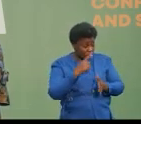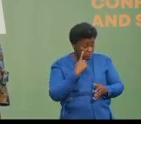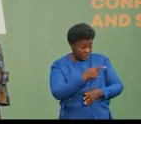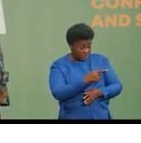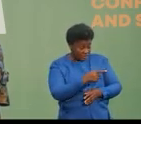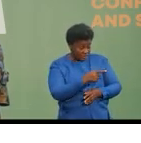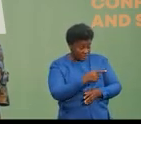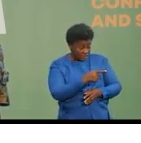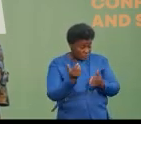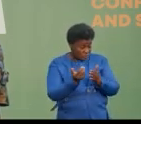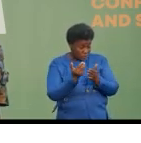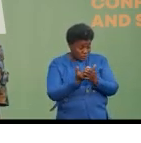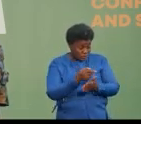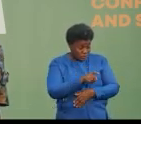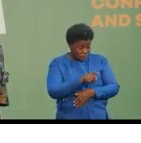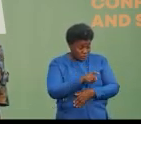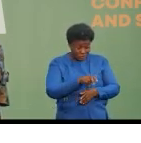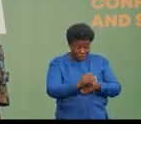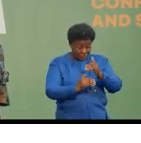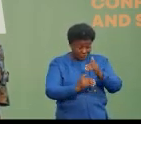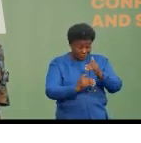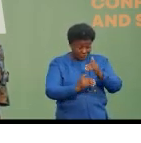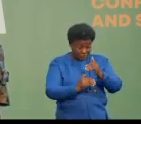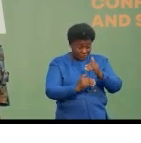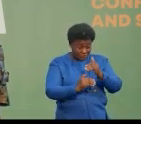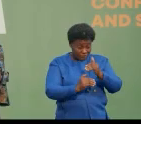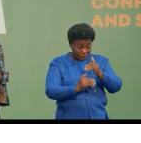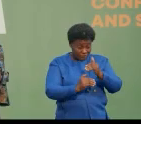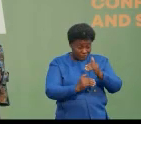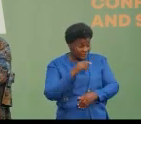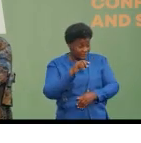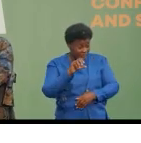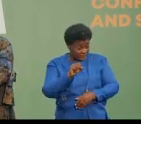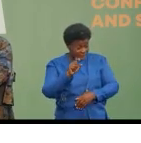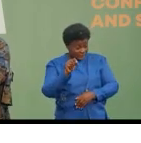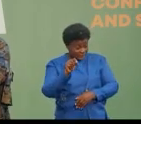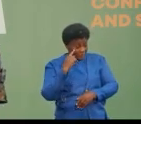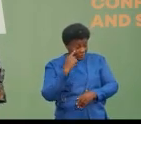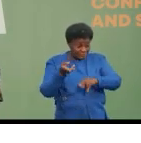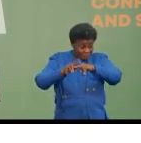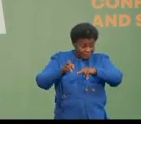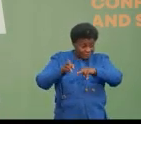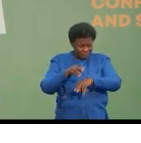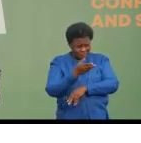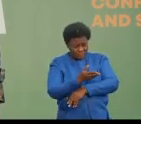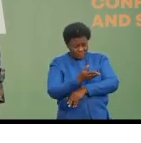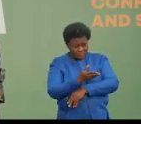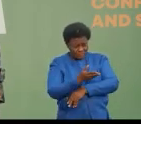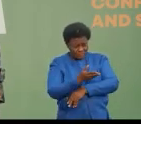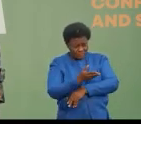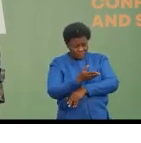recent trajectory of STI infections, and we see that there is a rise. But I would like to note that our